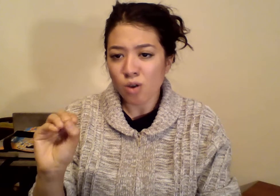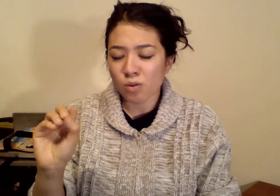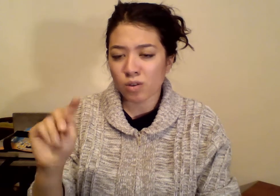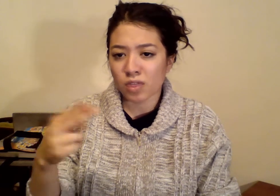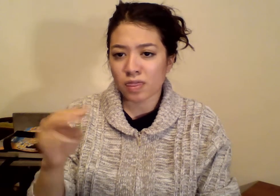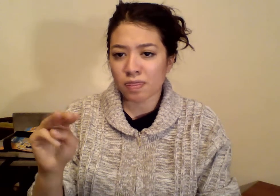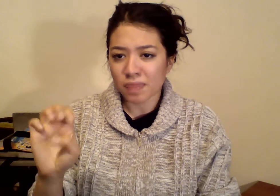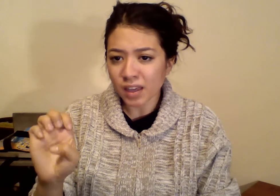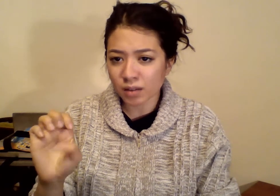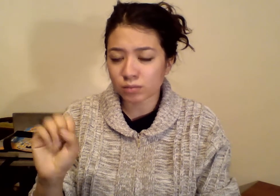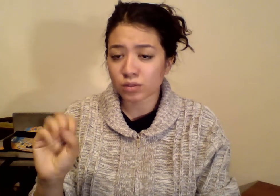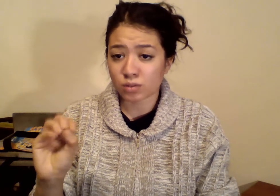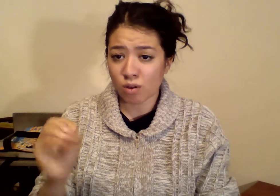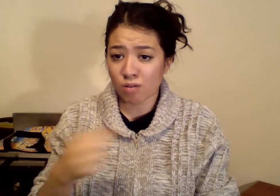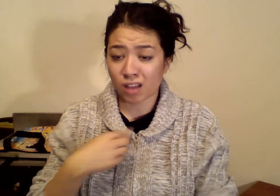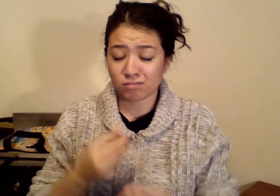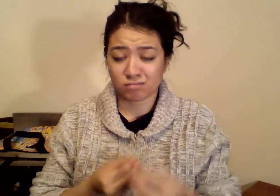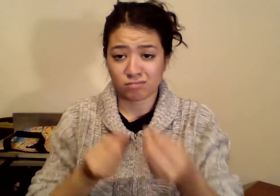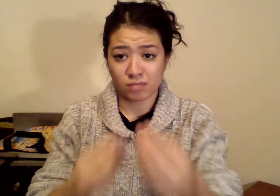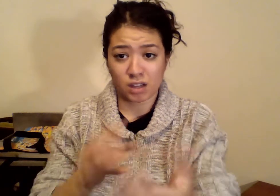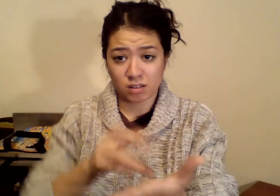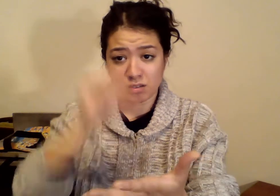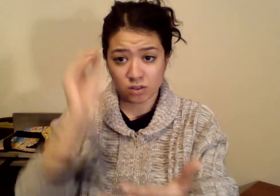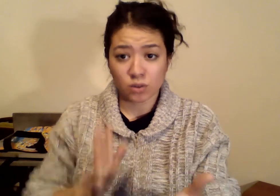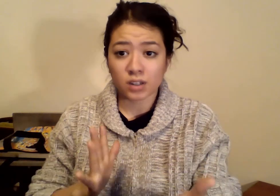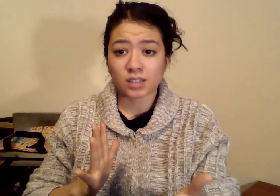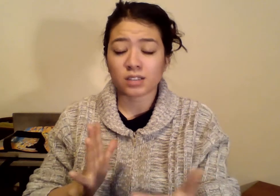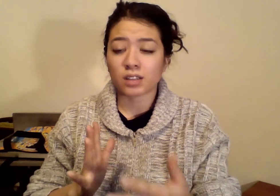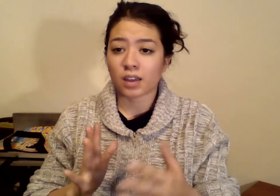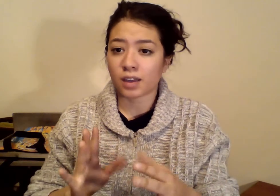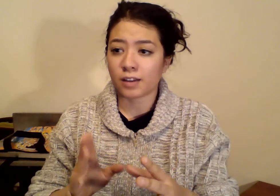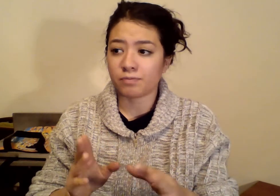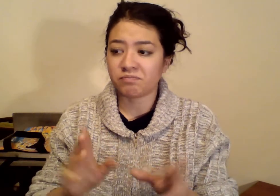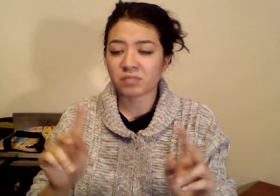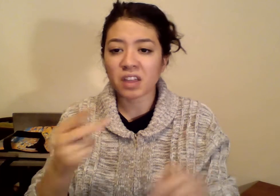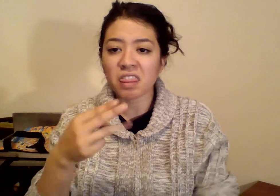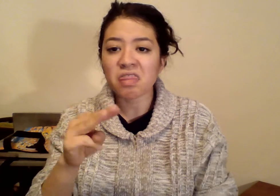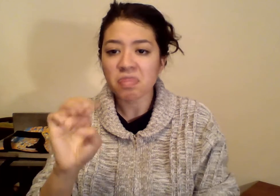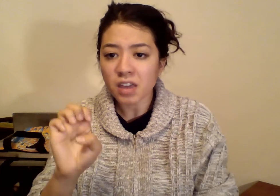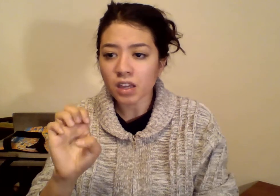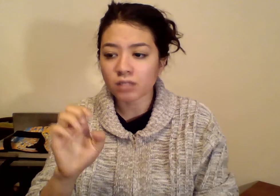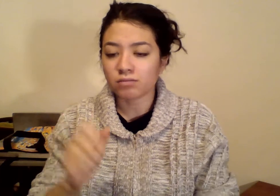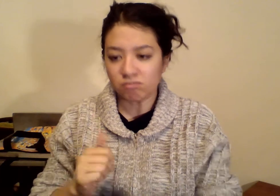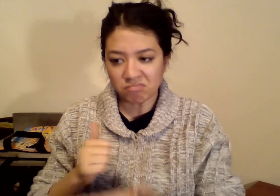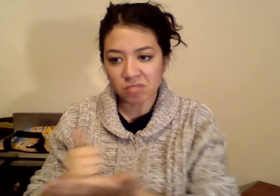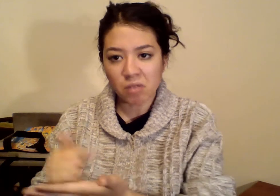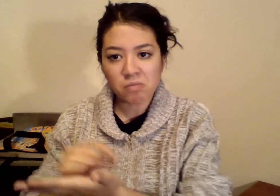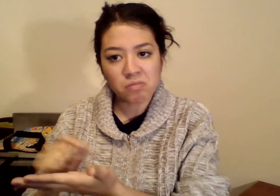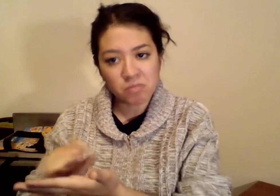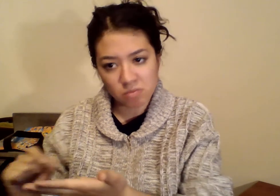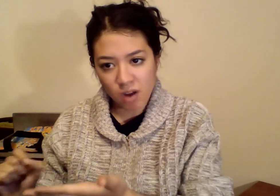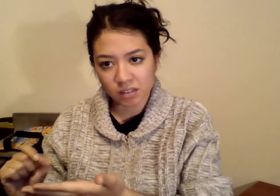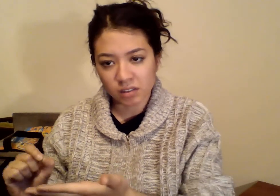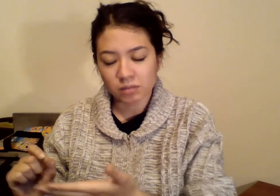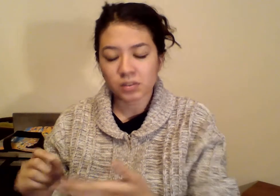particular content area. And I'm going to use two examples to really illustrate how you could do this on very different levels. First of all,